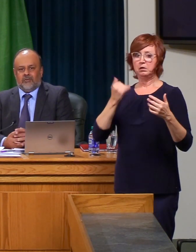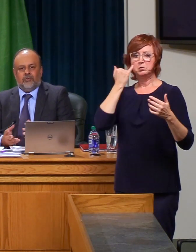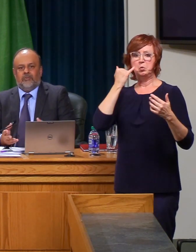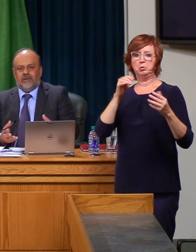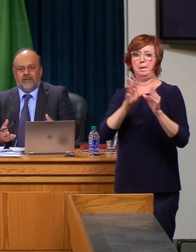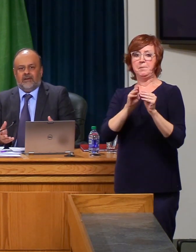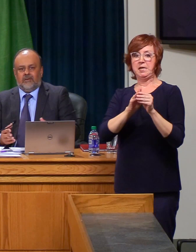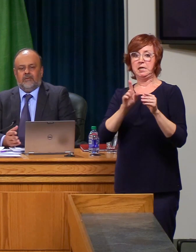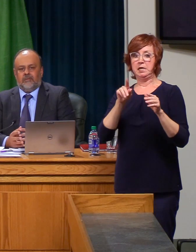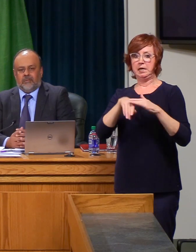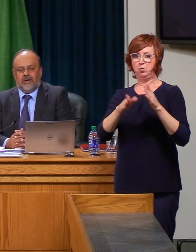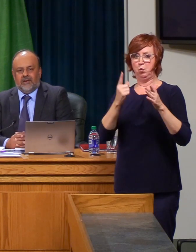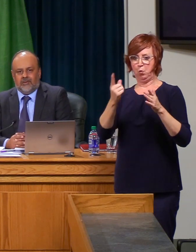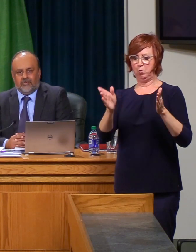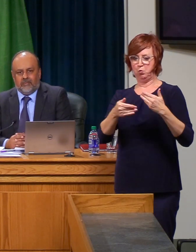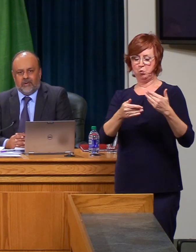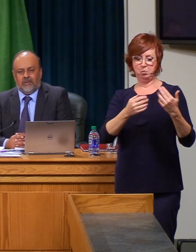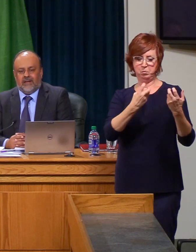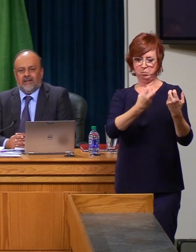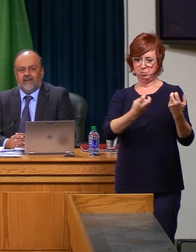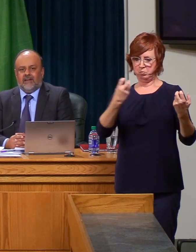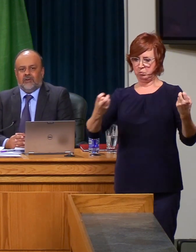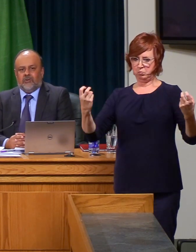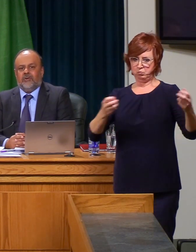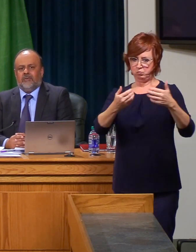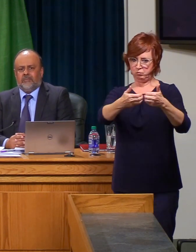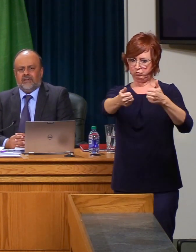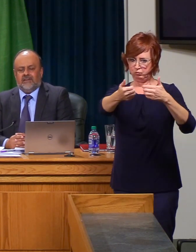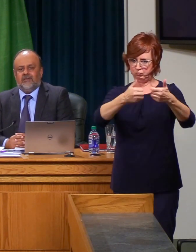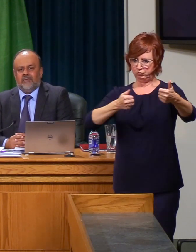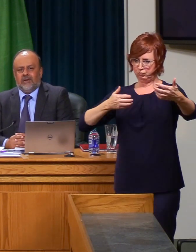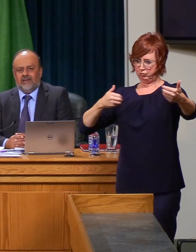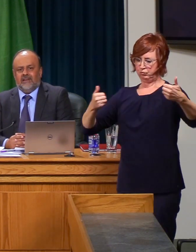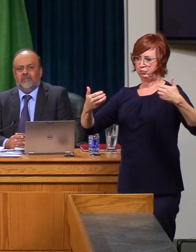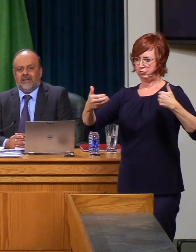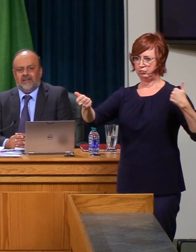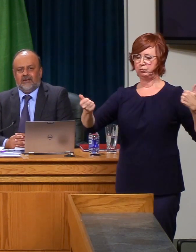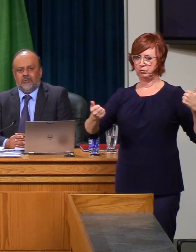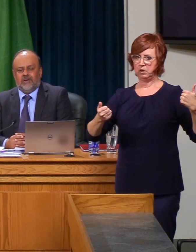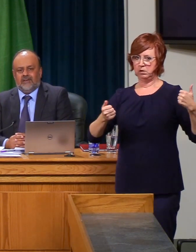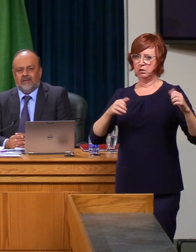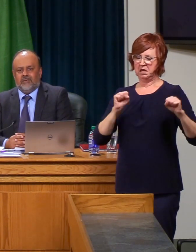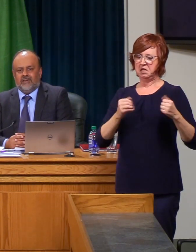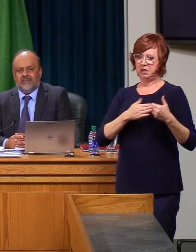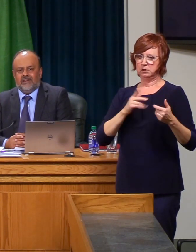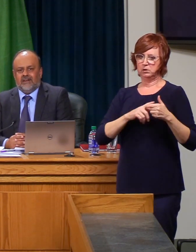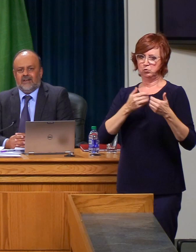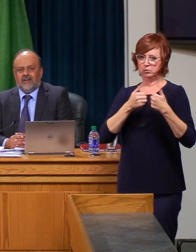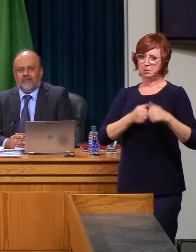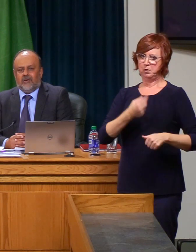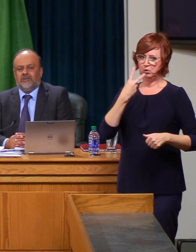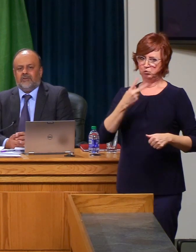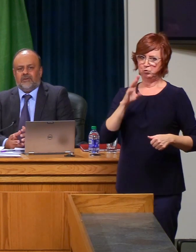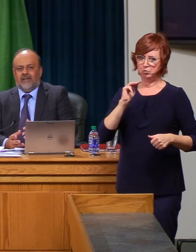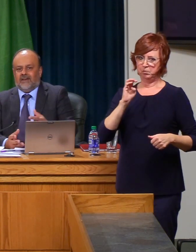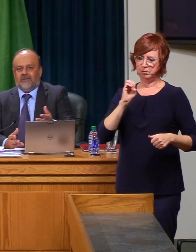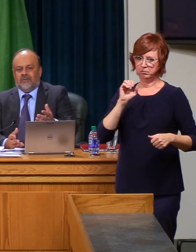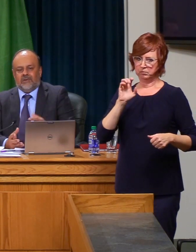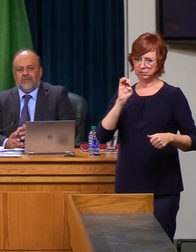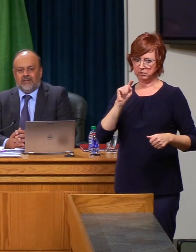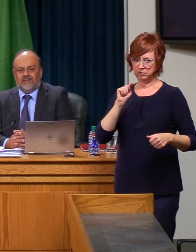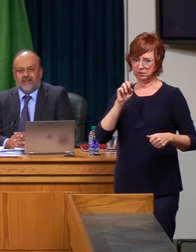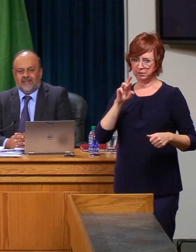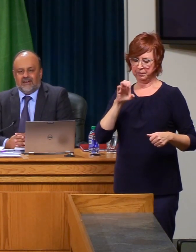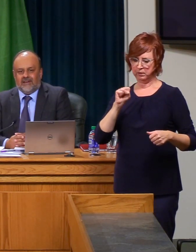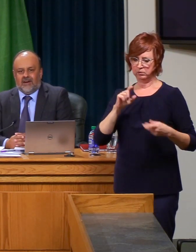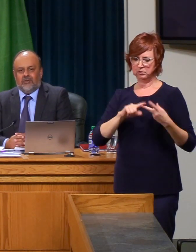a room, private or public, you could conceivably easily maintain the 2-meter separation. We also know that